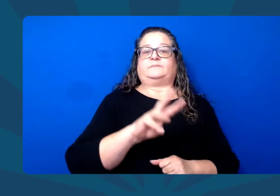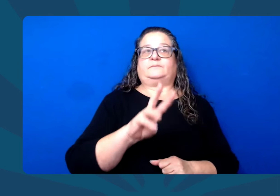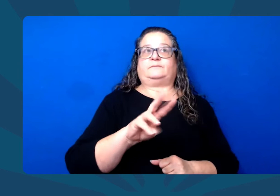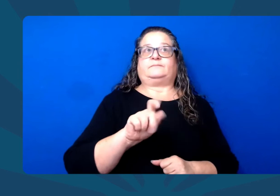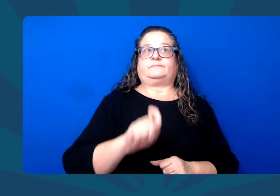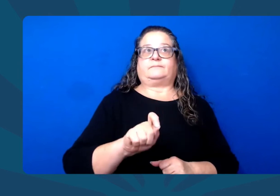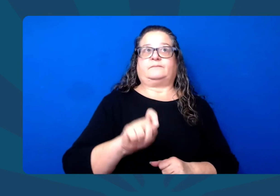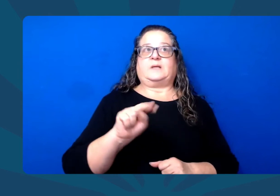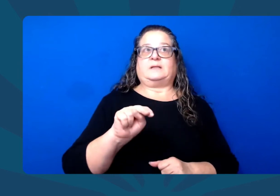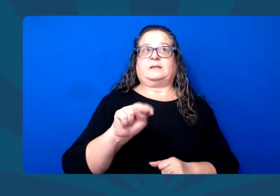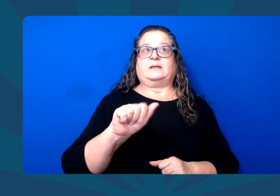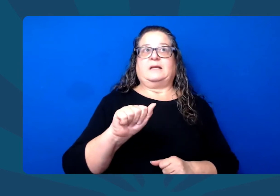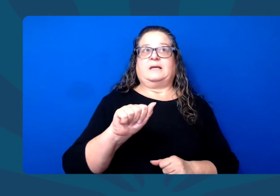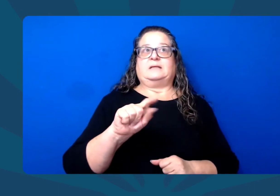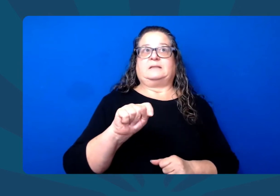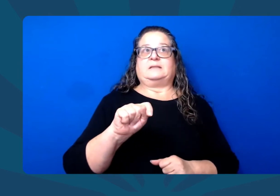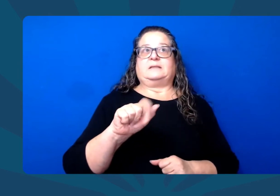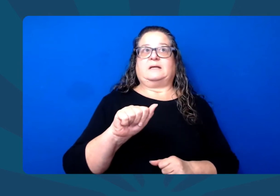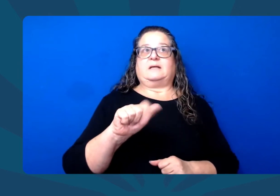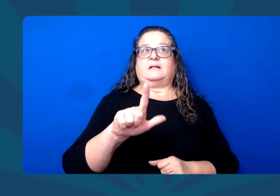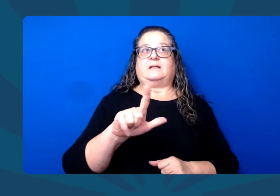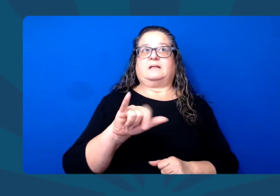traditional. Website